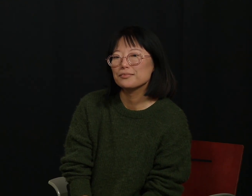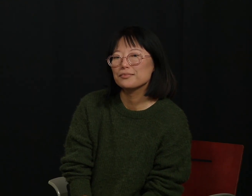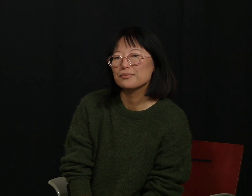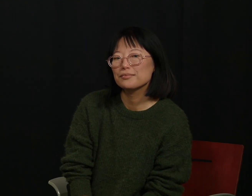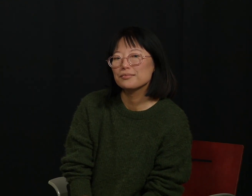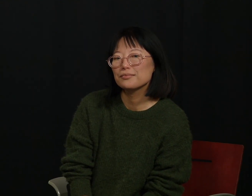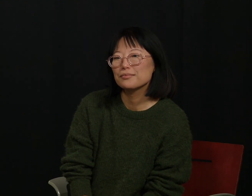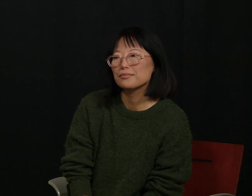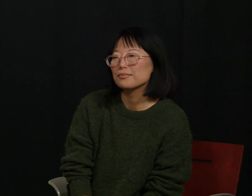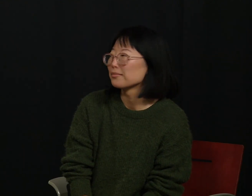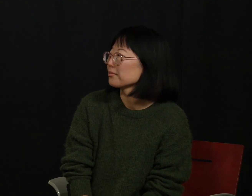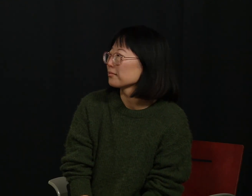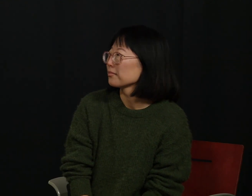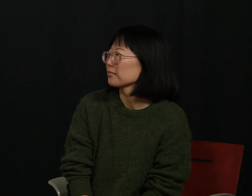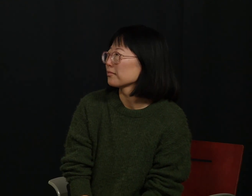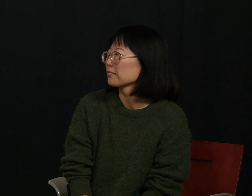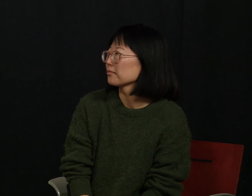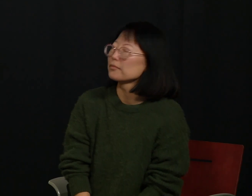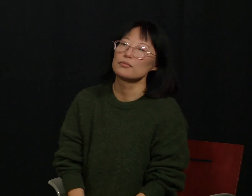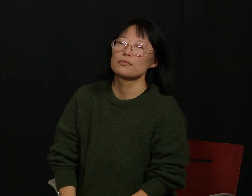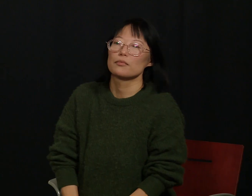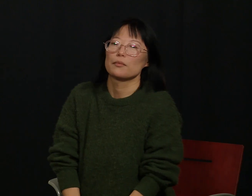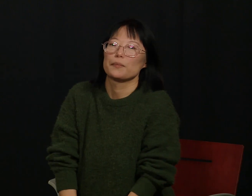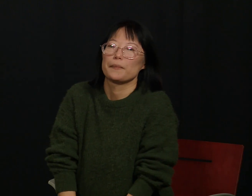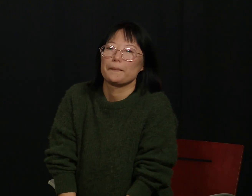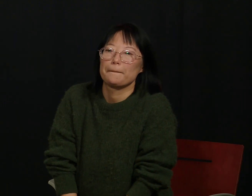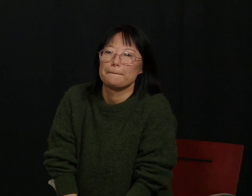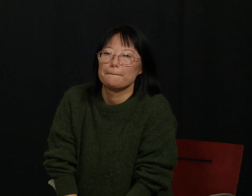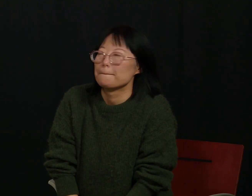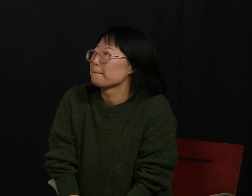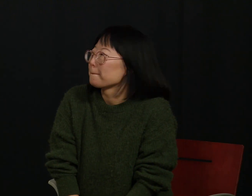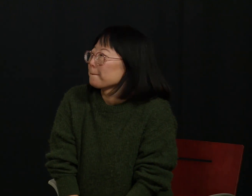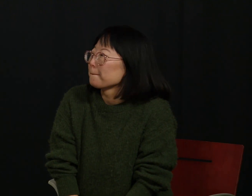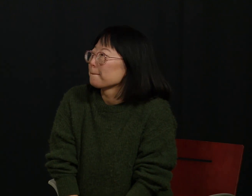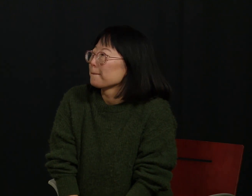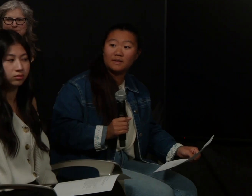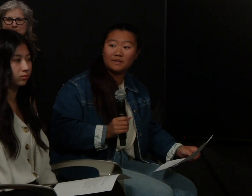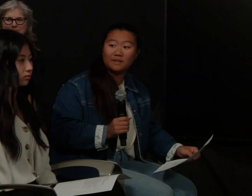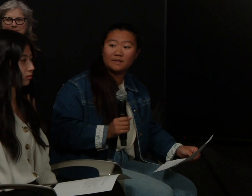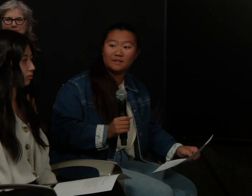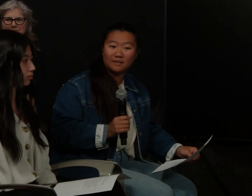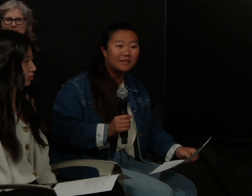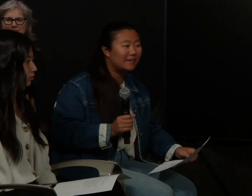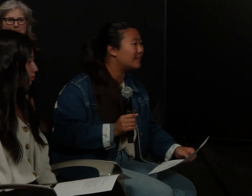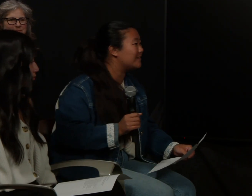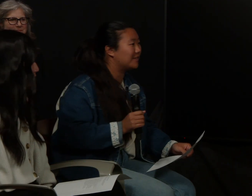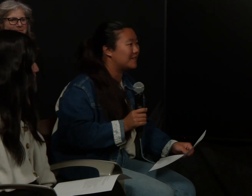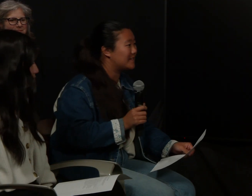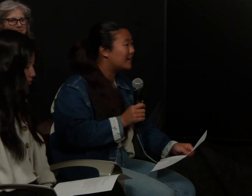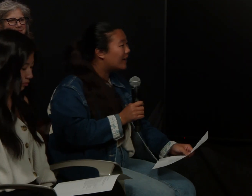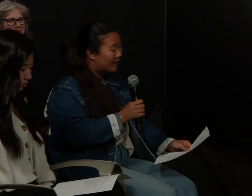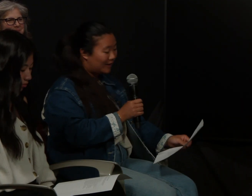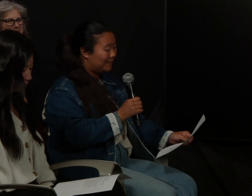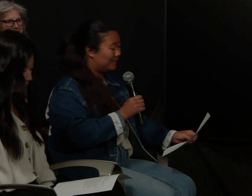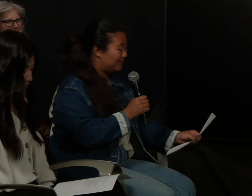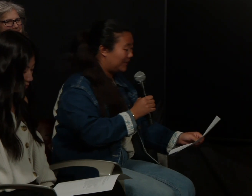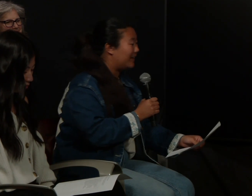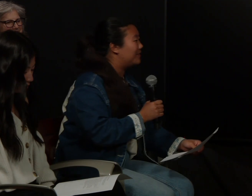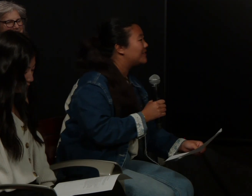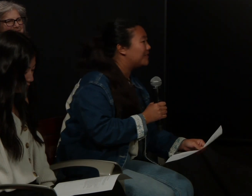If there aren't questions in the audience right now, maybe you'd like to ask your last question. Yes, of course. So